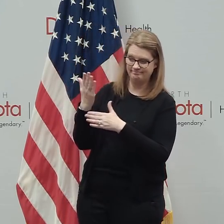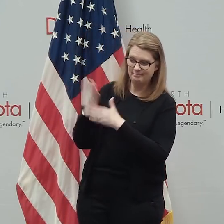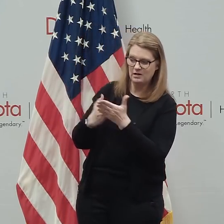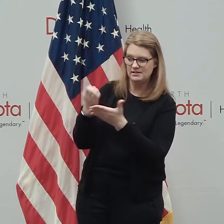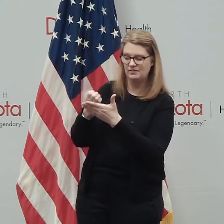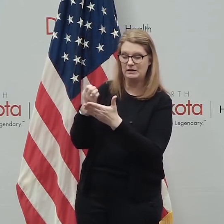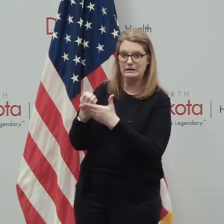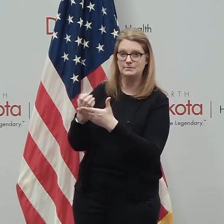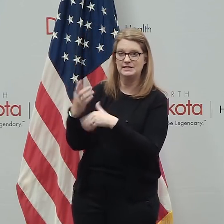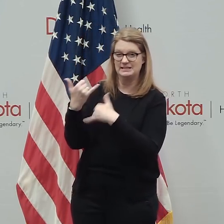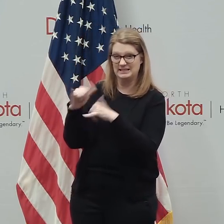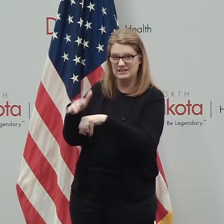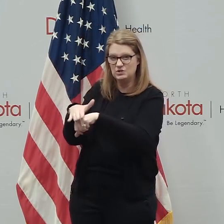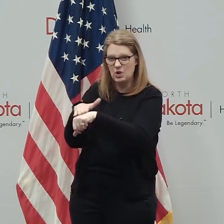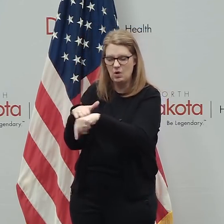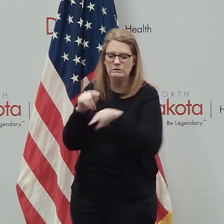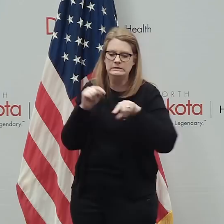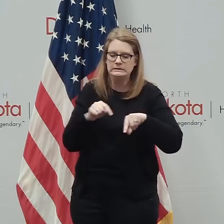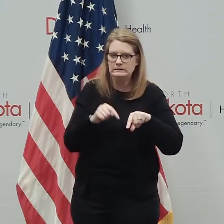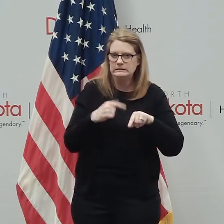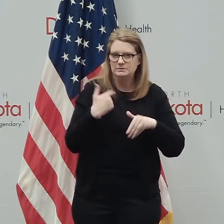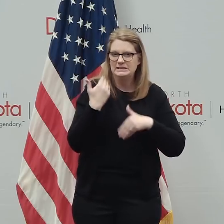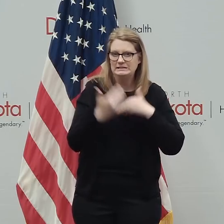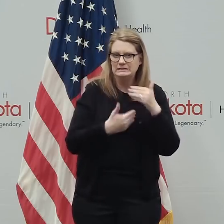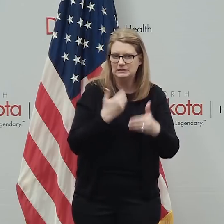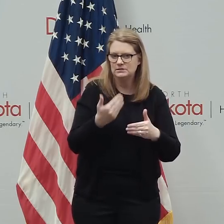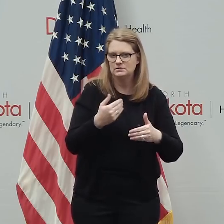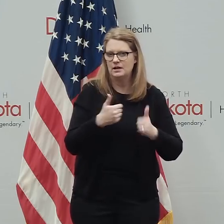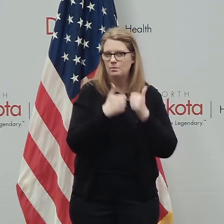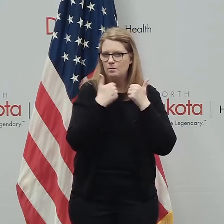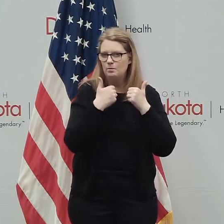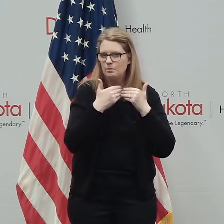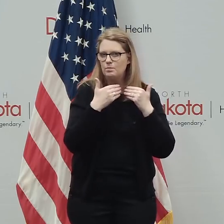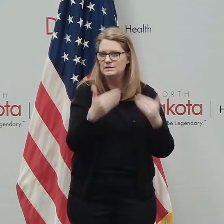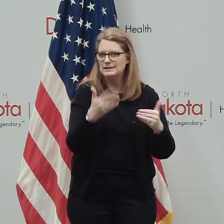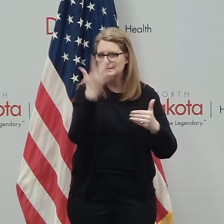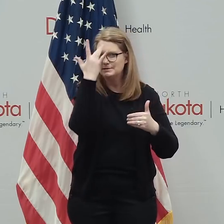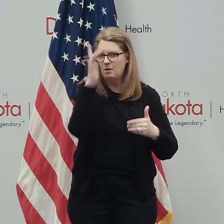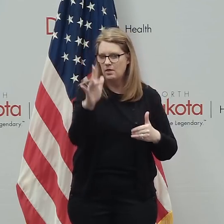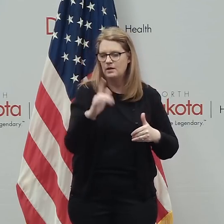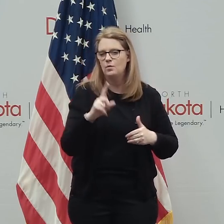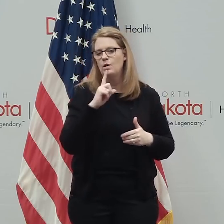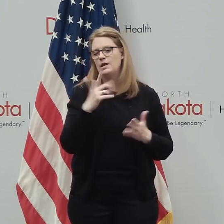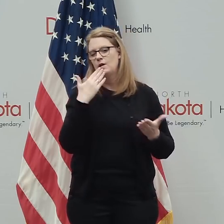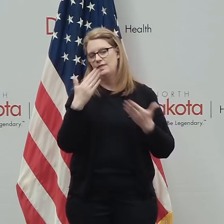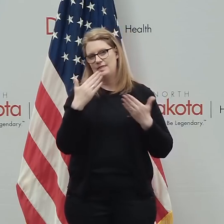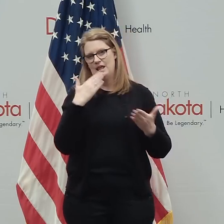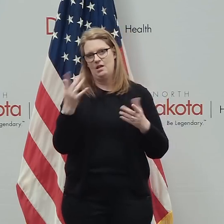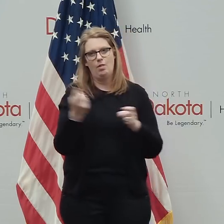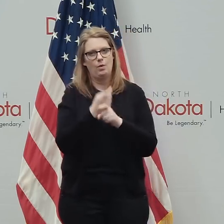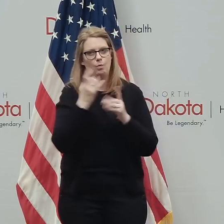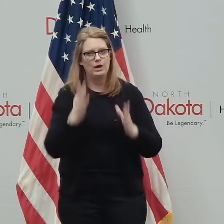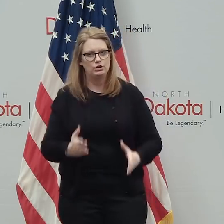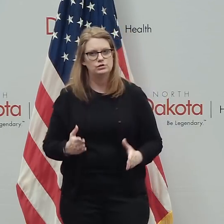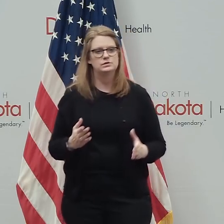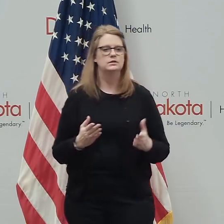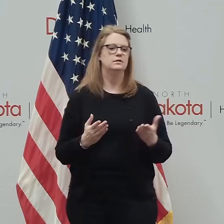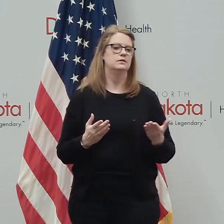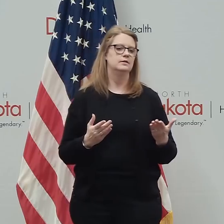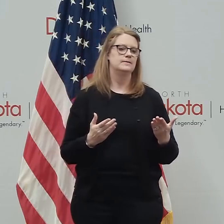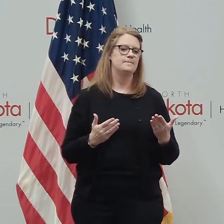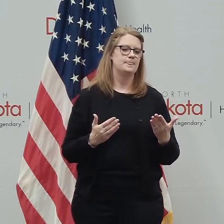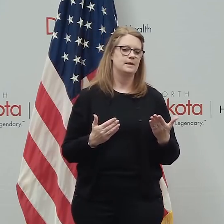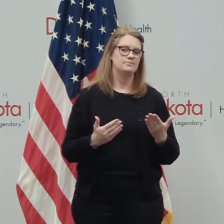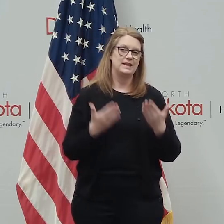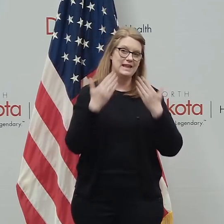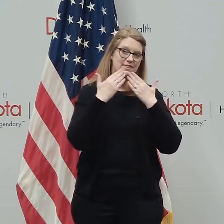proceed smartly as we go through this. But again, we want to thank all these winners. We want to thank everybody from